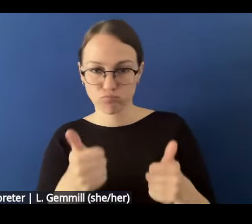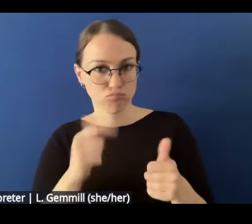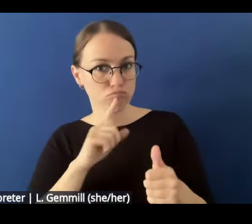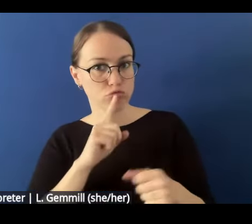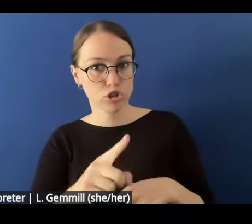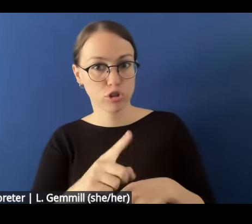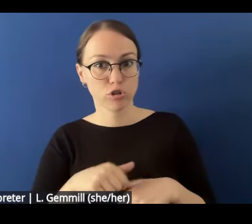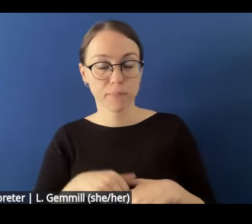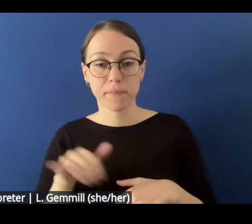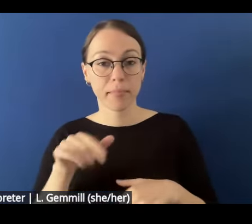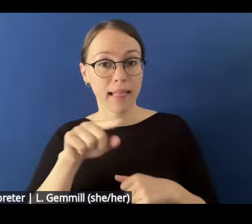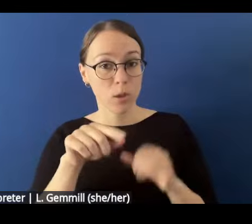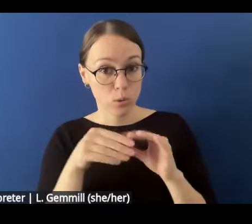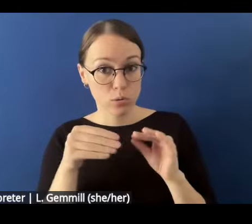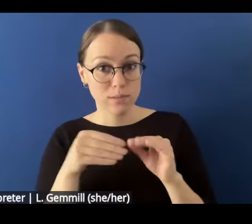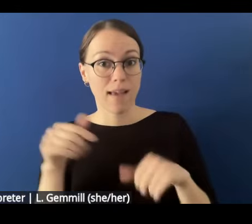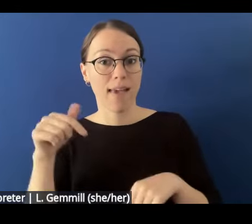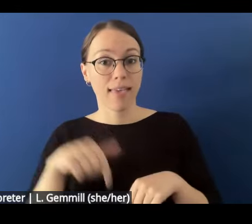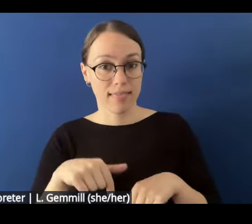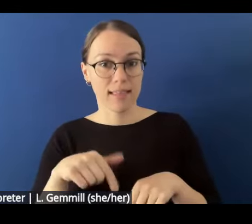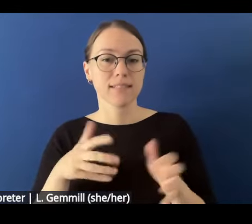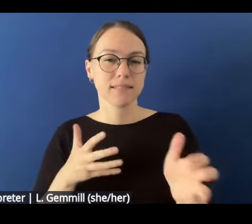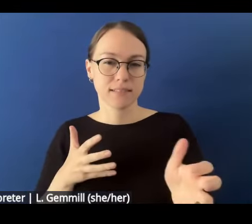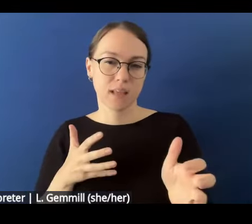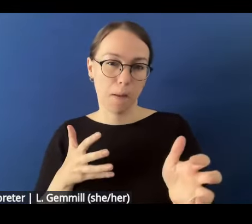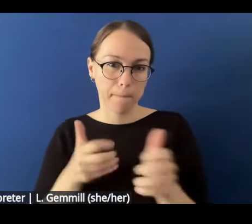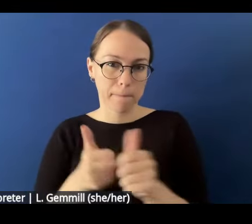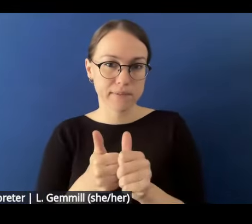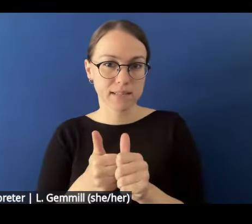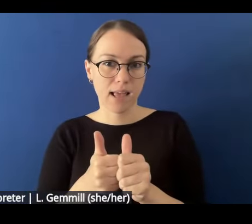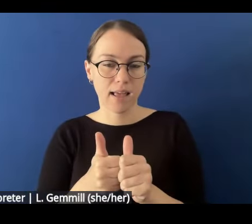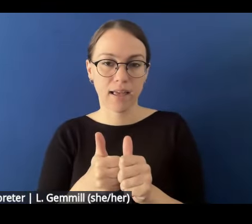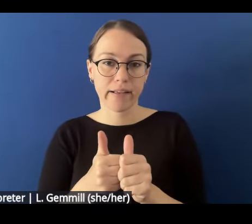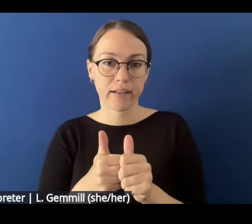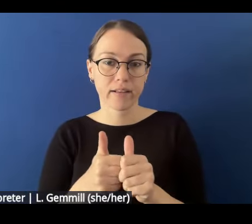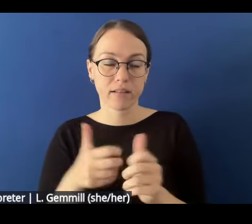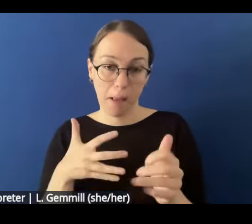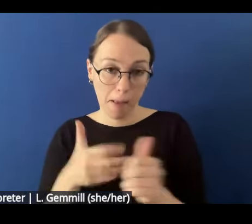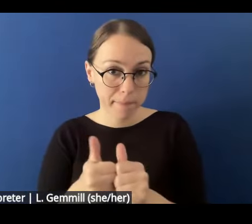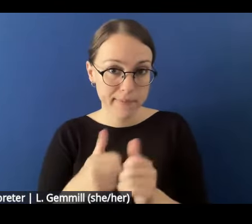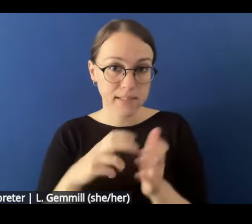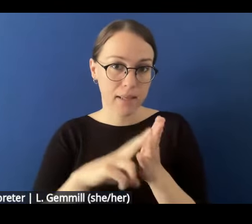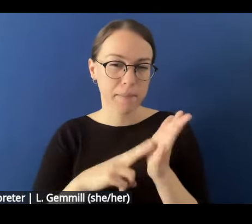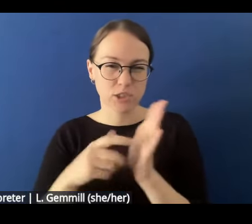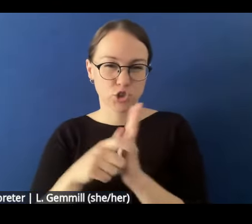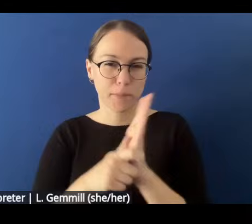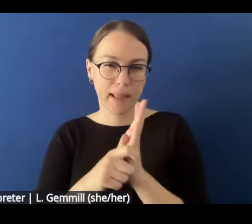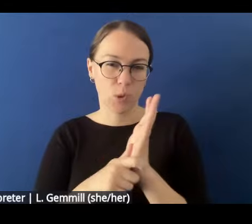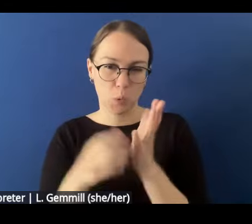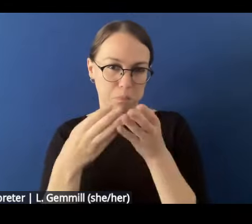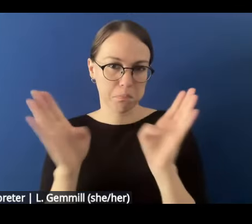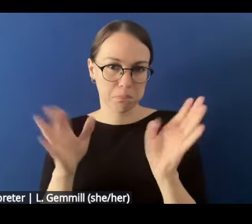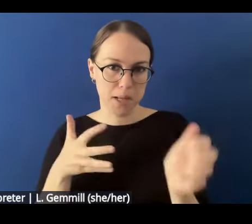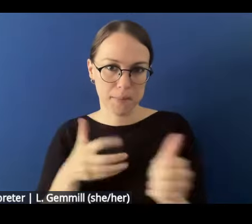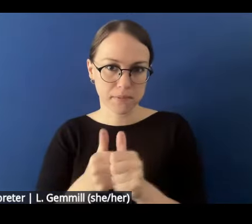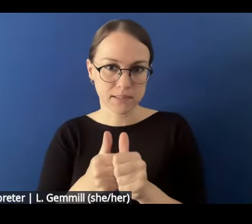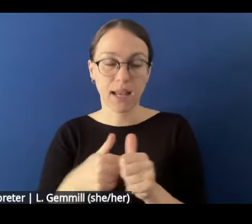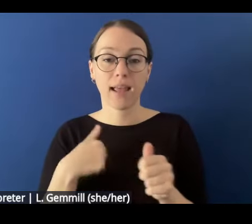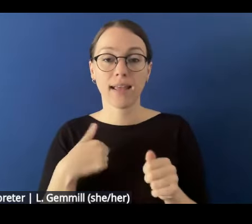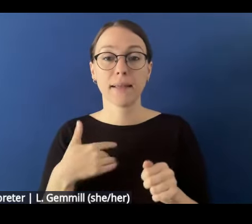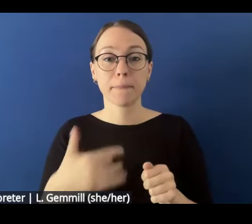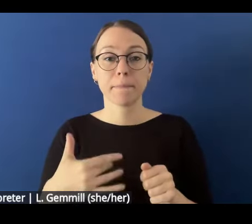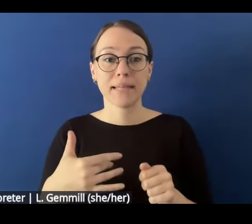you said, this is an update to our petition manuals in general. We put this before the board usually at